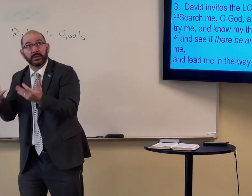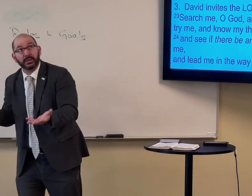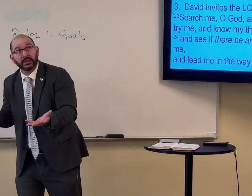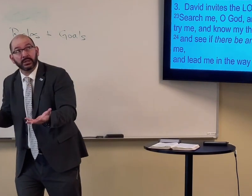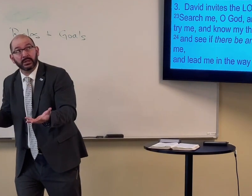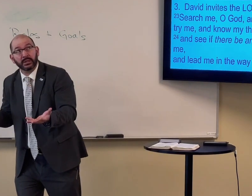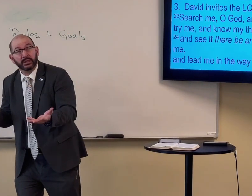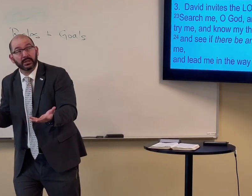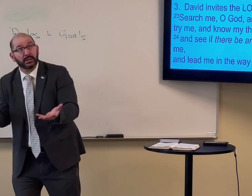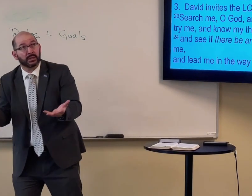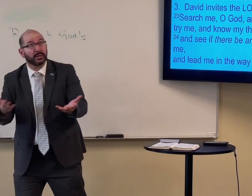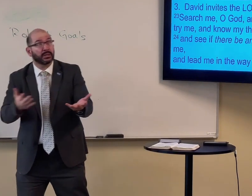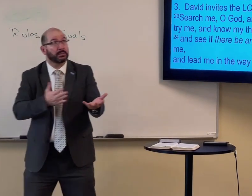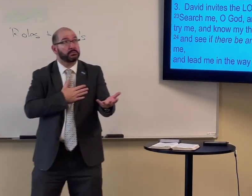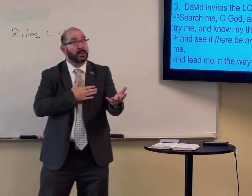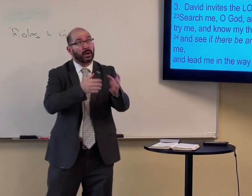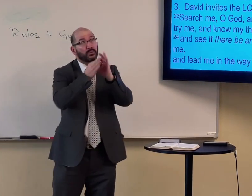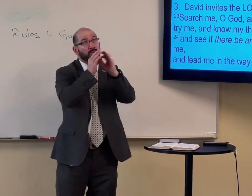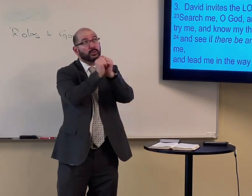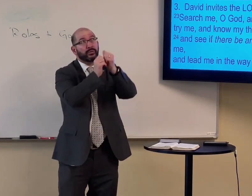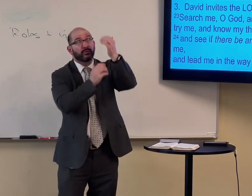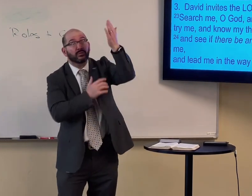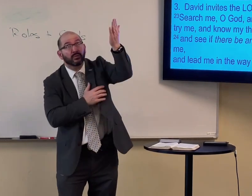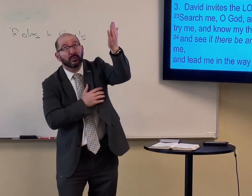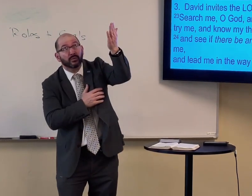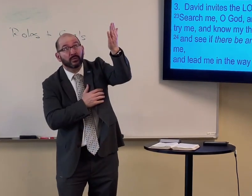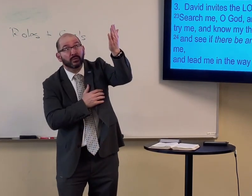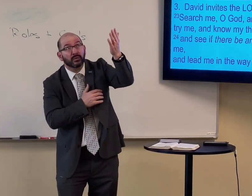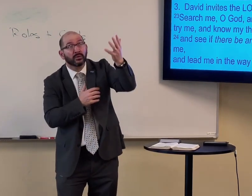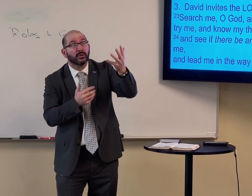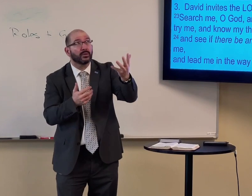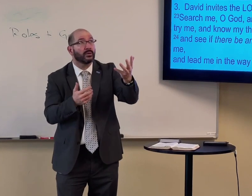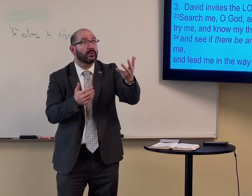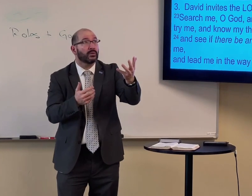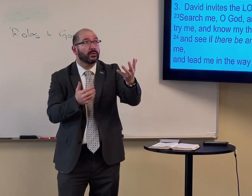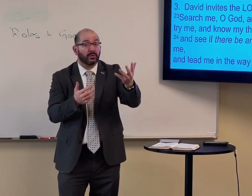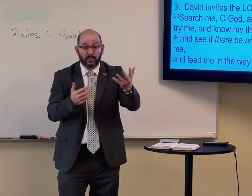My family or my relationship with you?